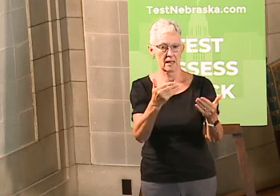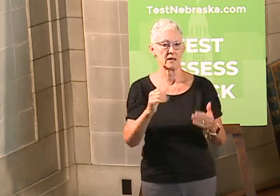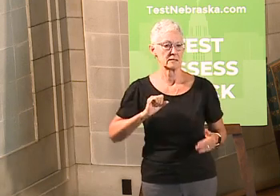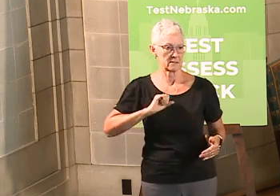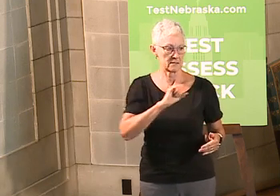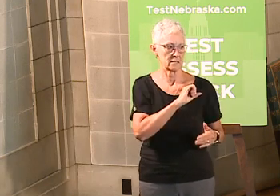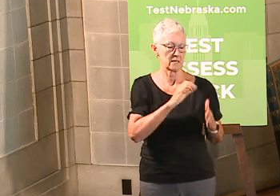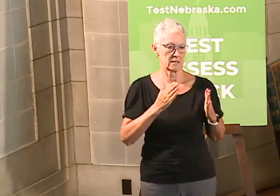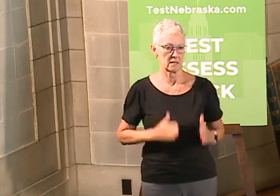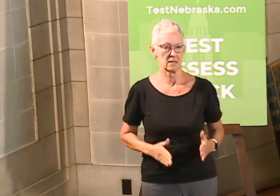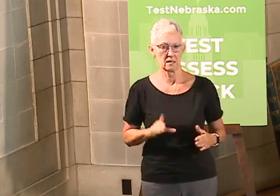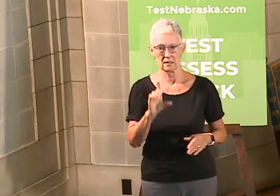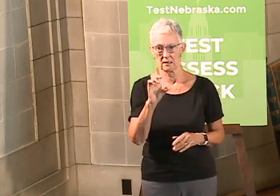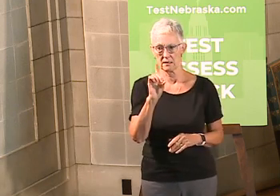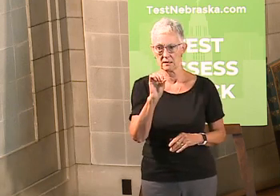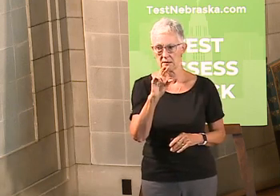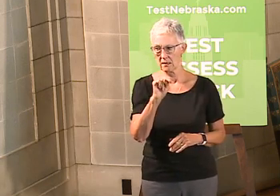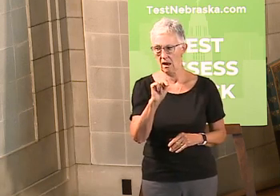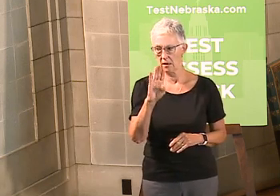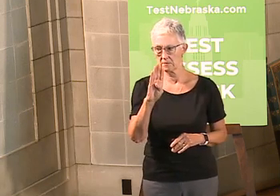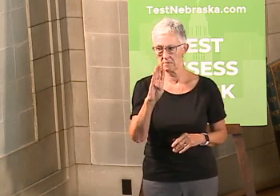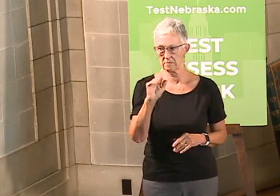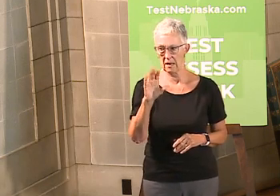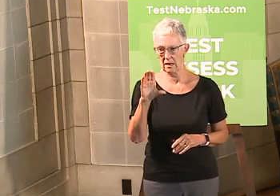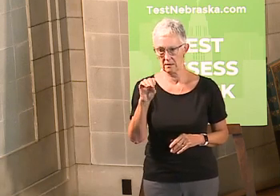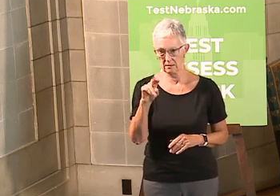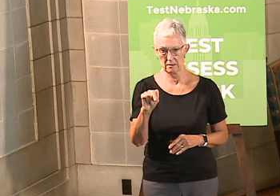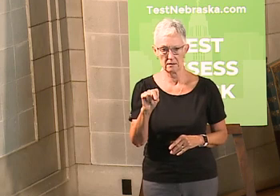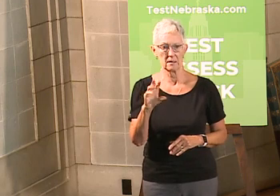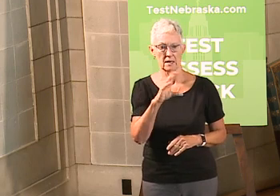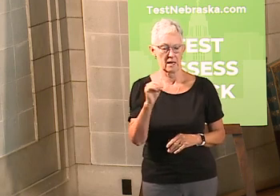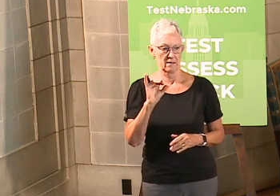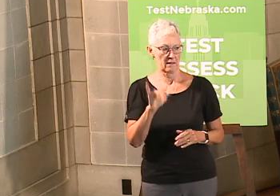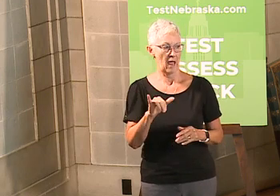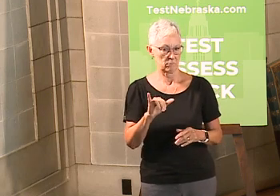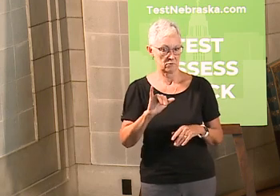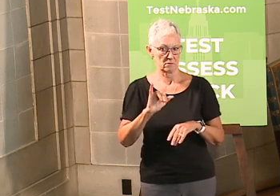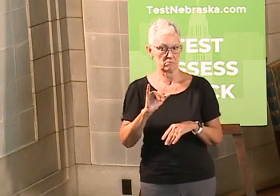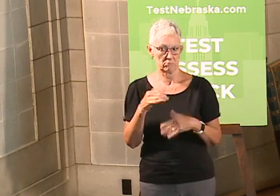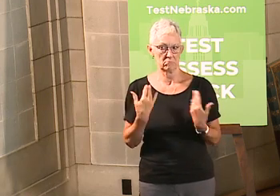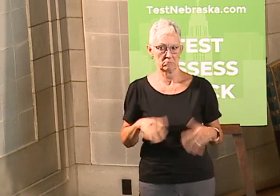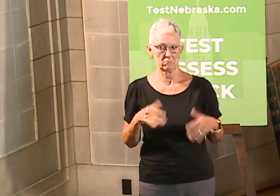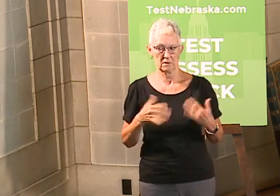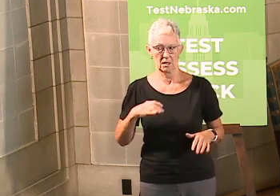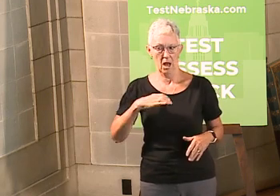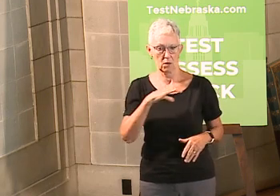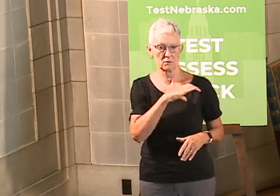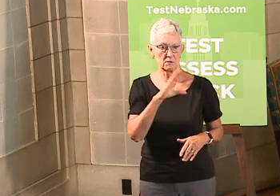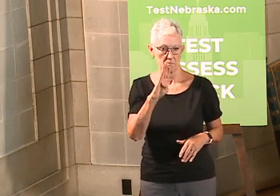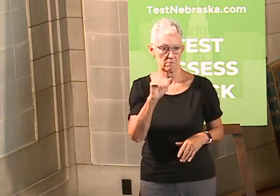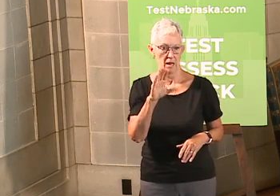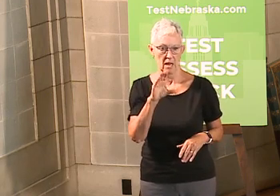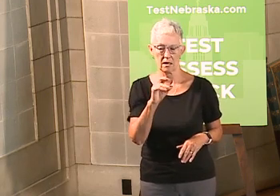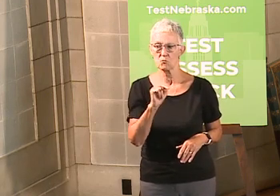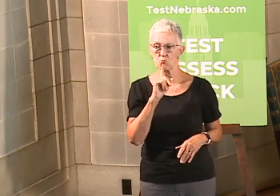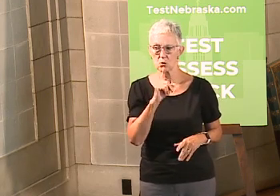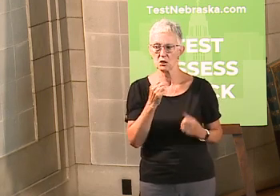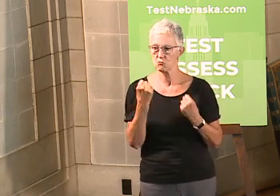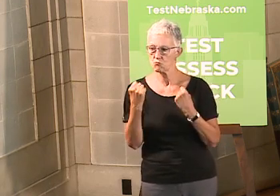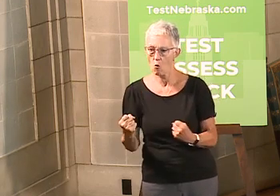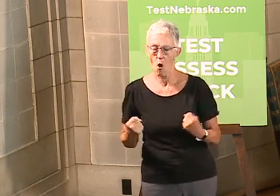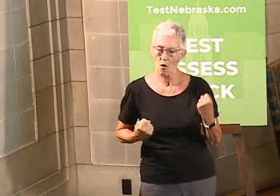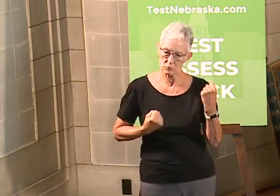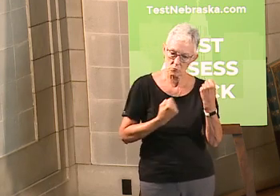Dean Mattison, who's with us today. It was very evident during our initial meeting in January that Congressman Bacon was committed to supporting